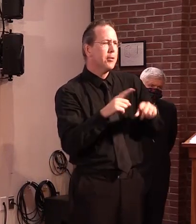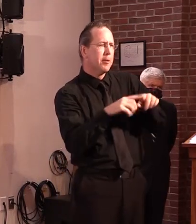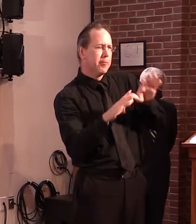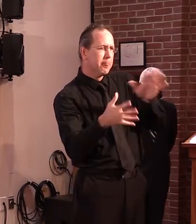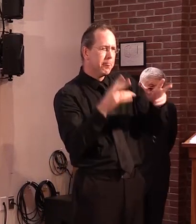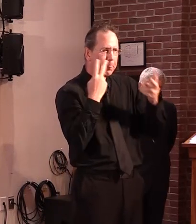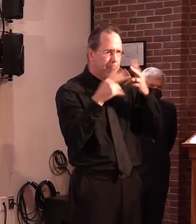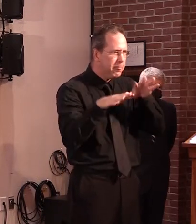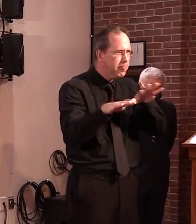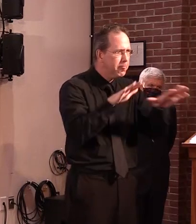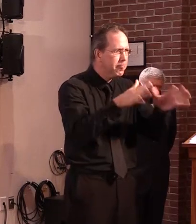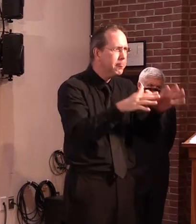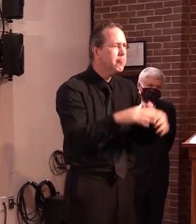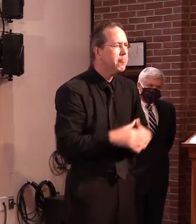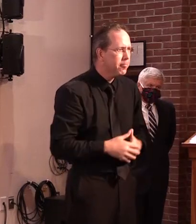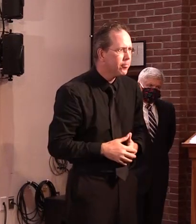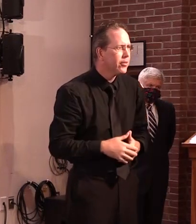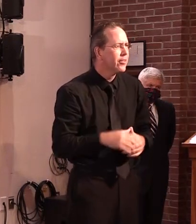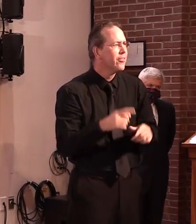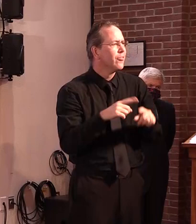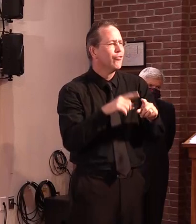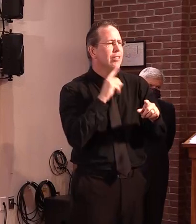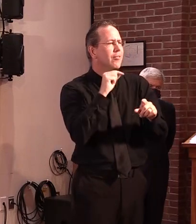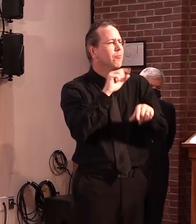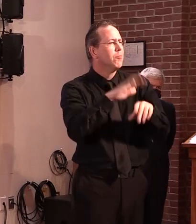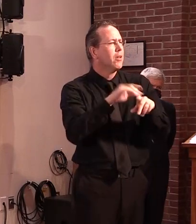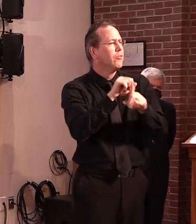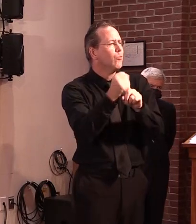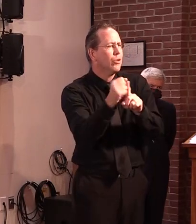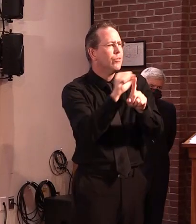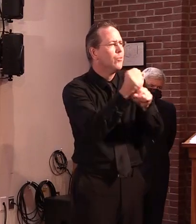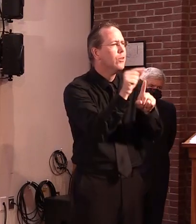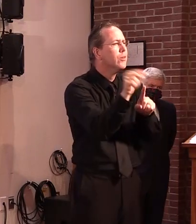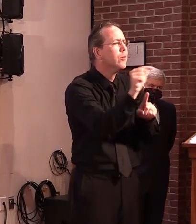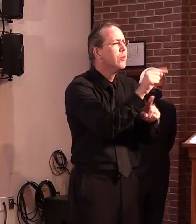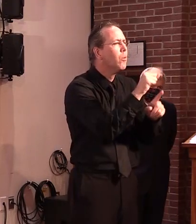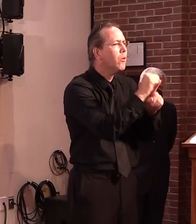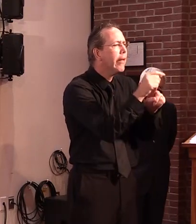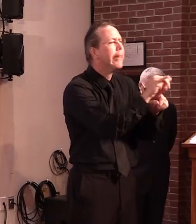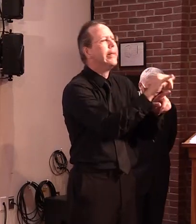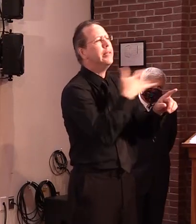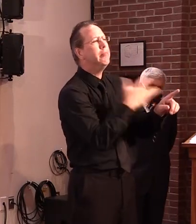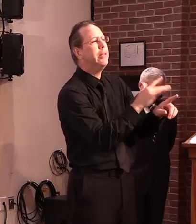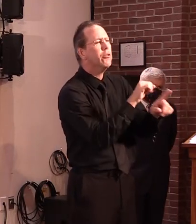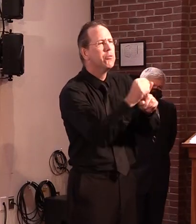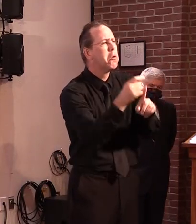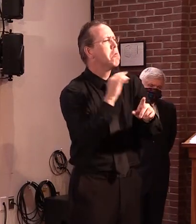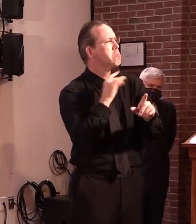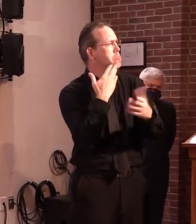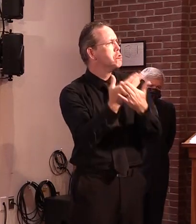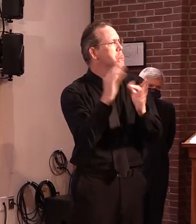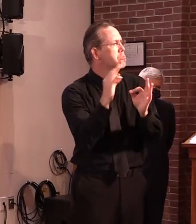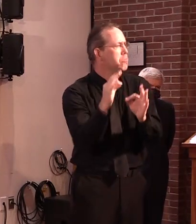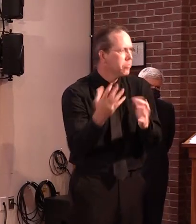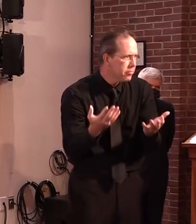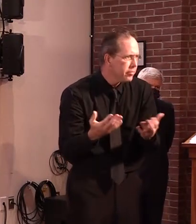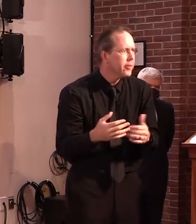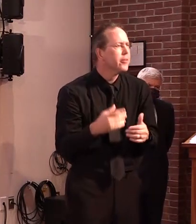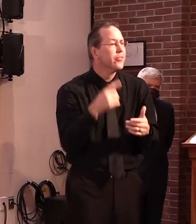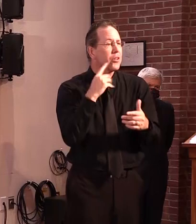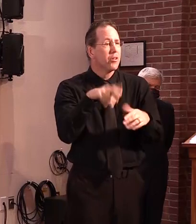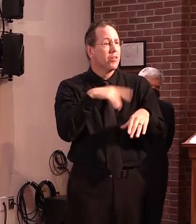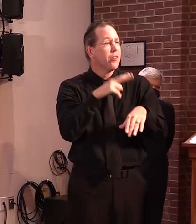a case-by-case basis, which means the bottom line answer to your question is that a national